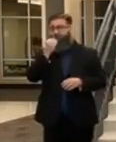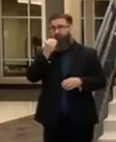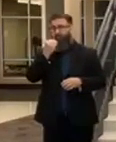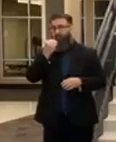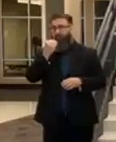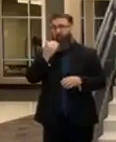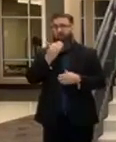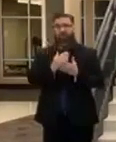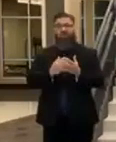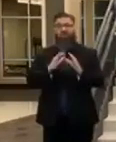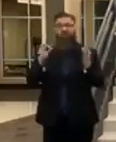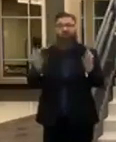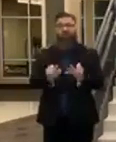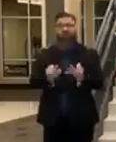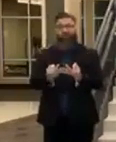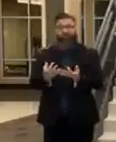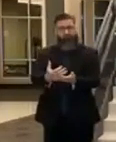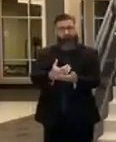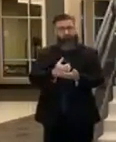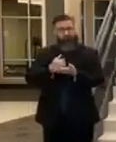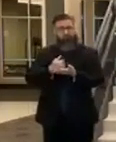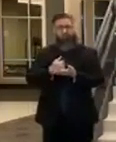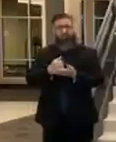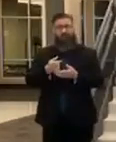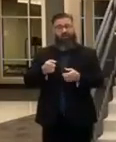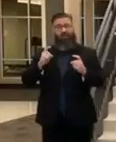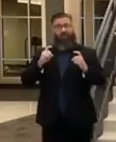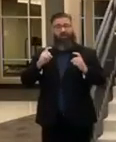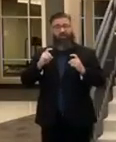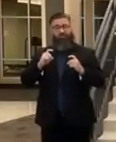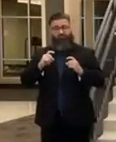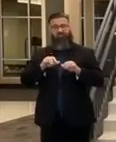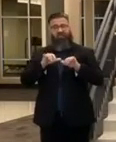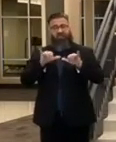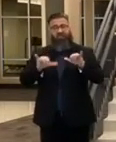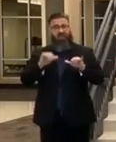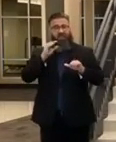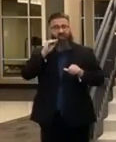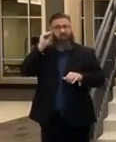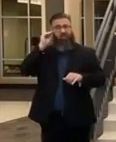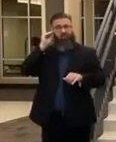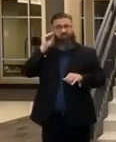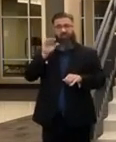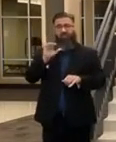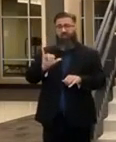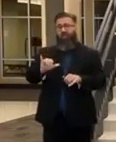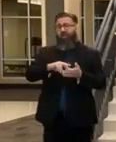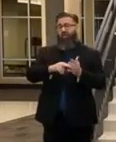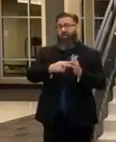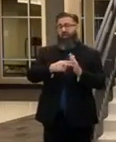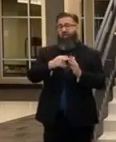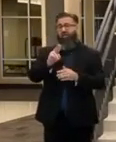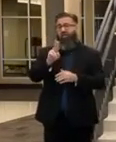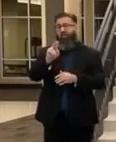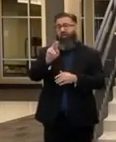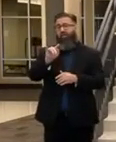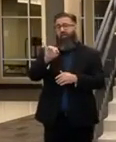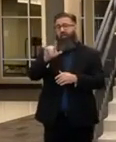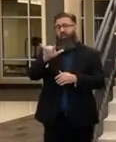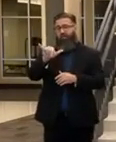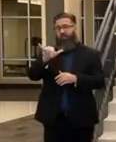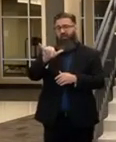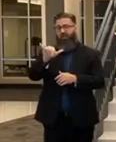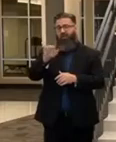get a gift that keeps them safely in their home, and that is their utility bills will be paid. Families will also